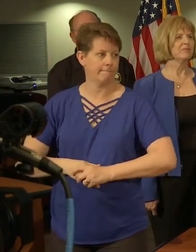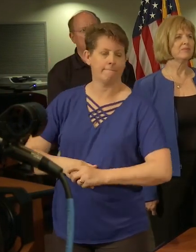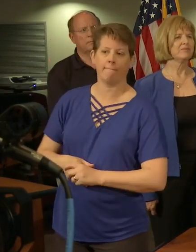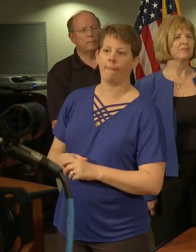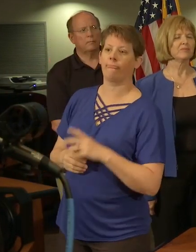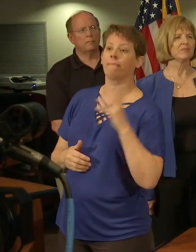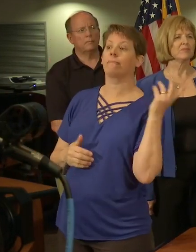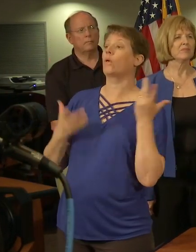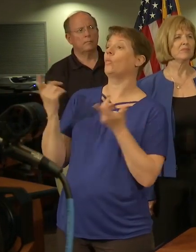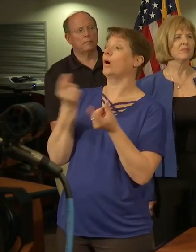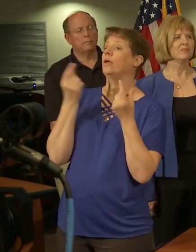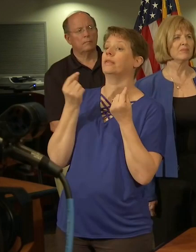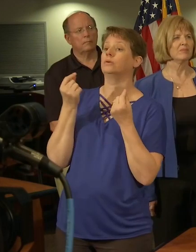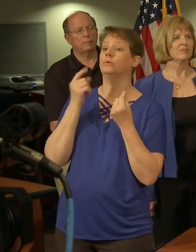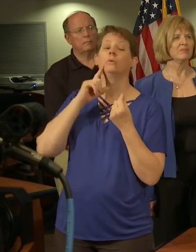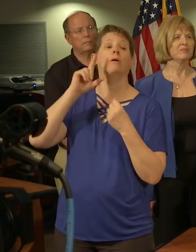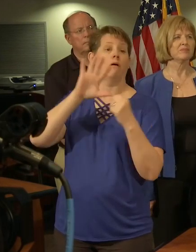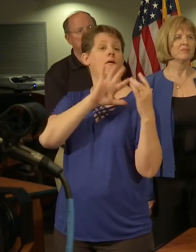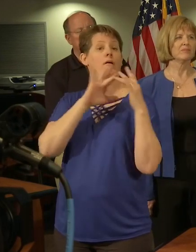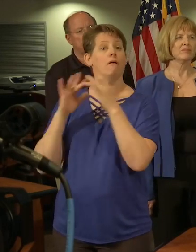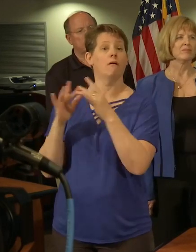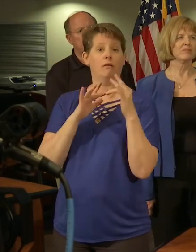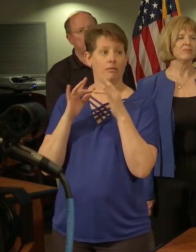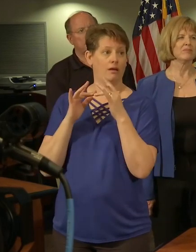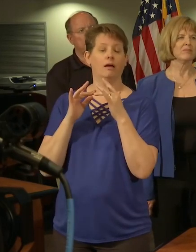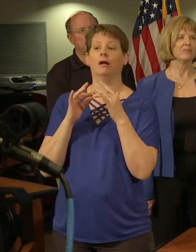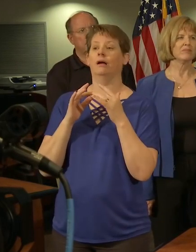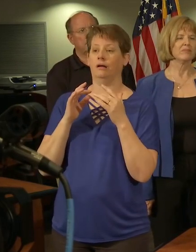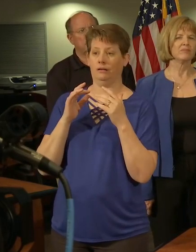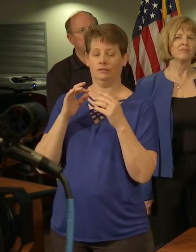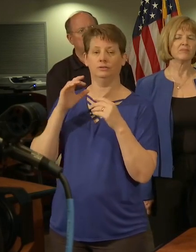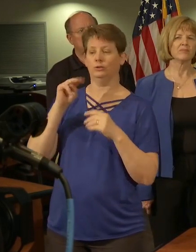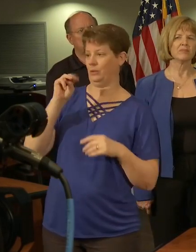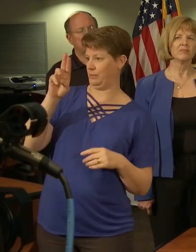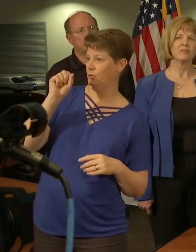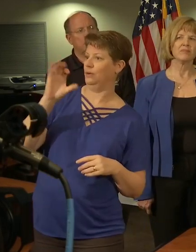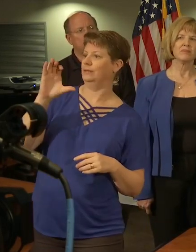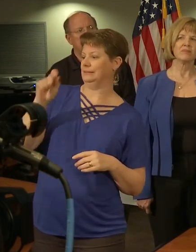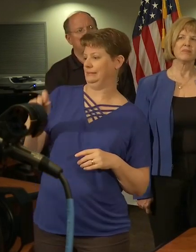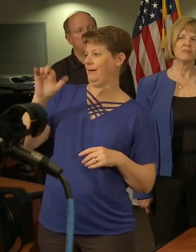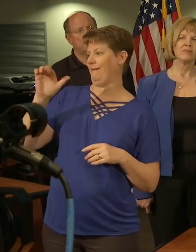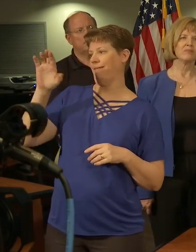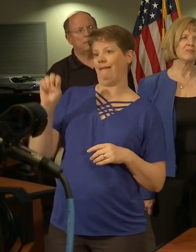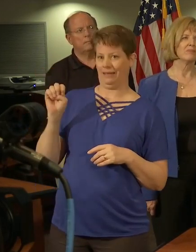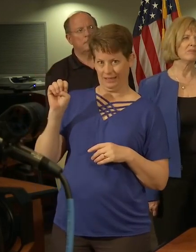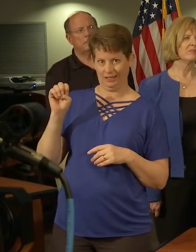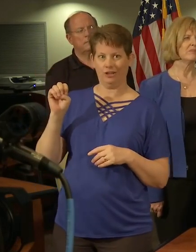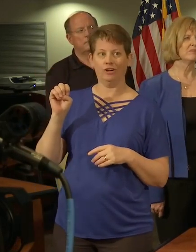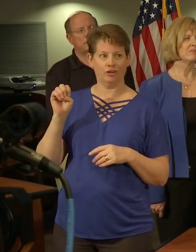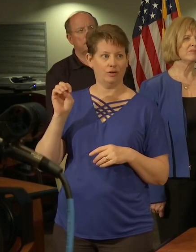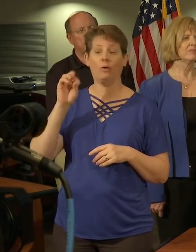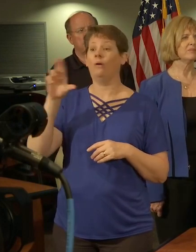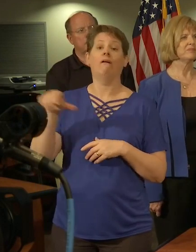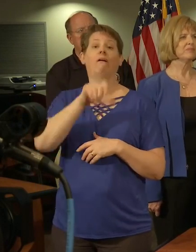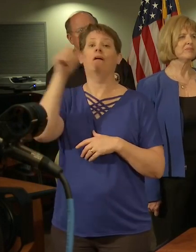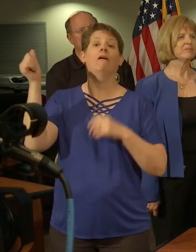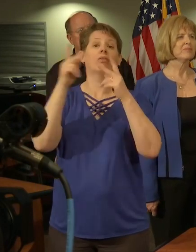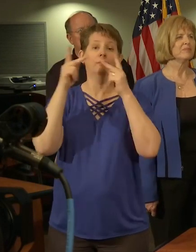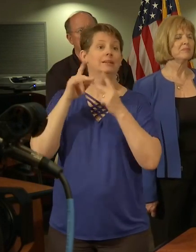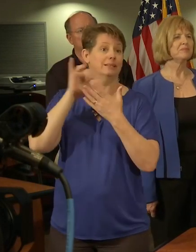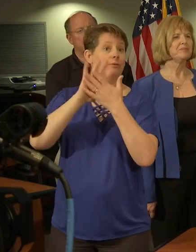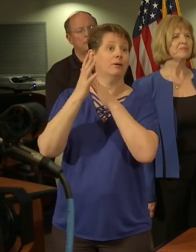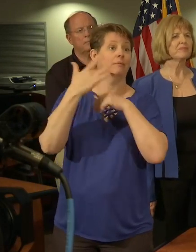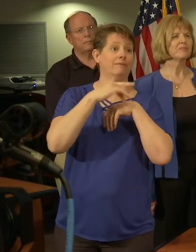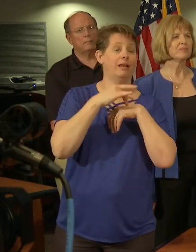they should do is go online and to musc.care or others that are